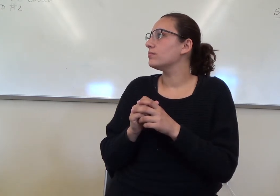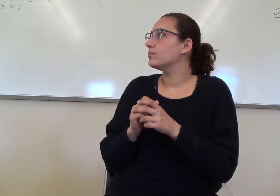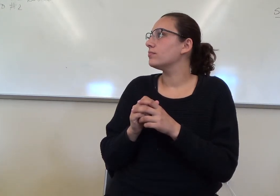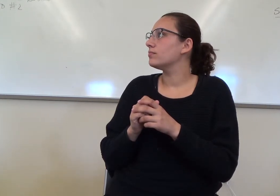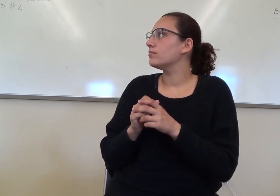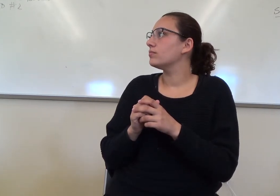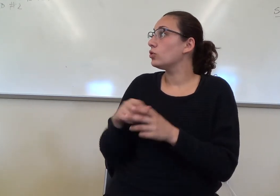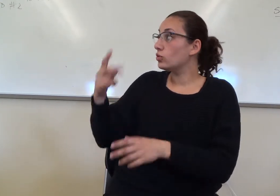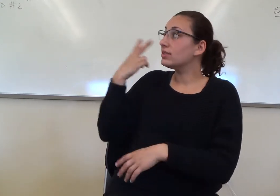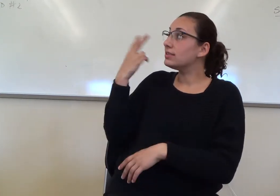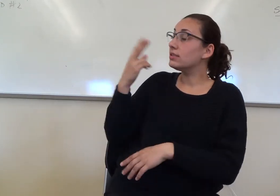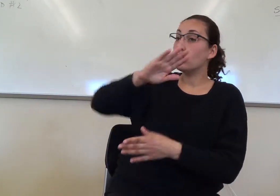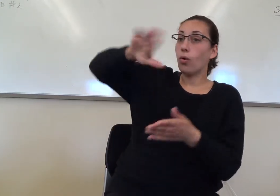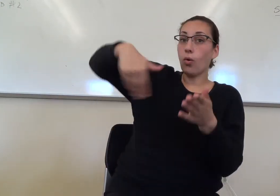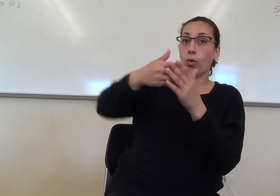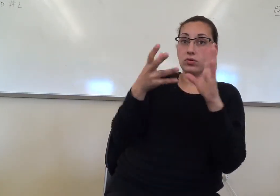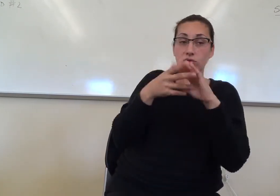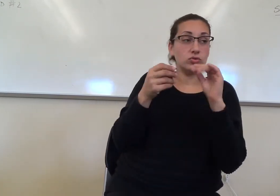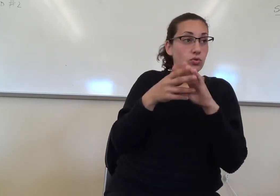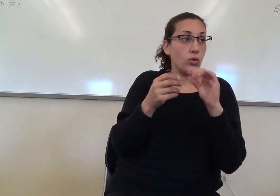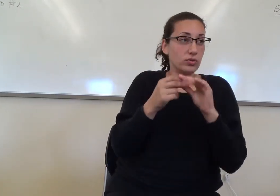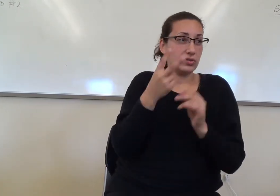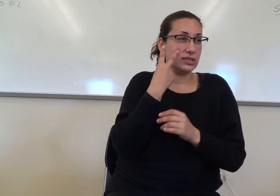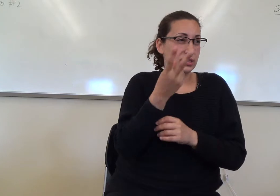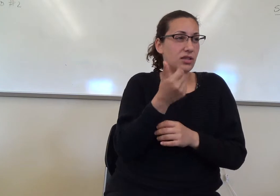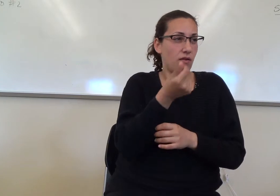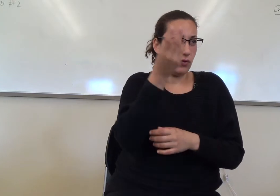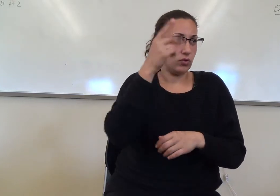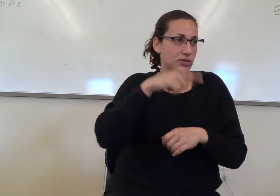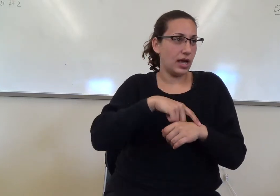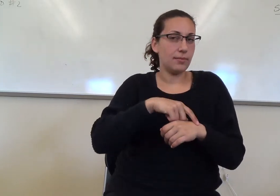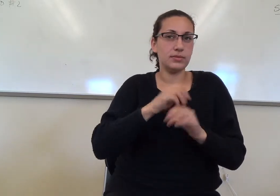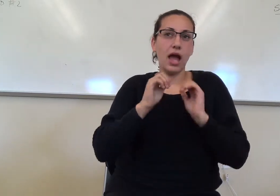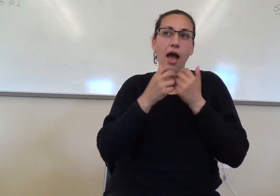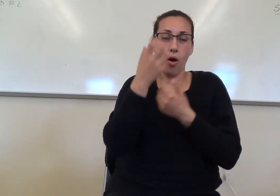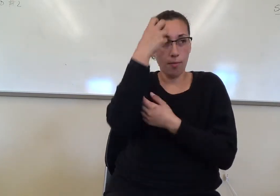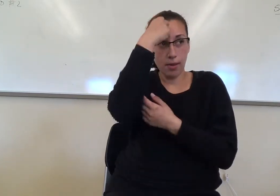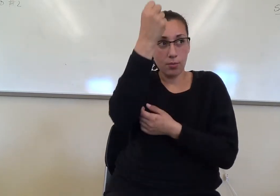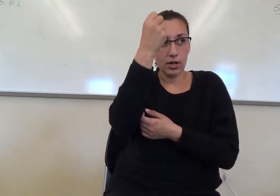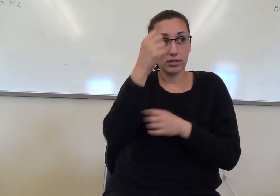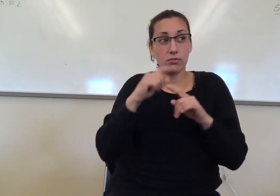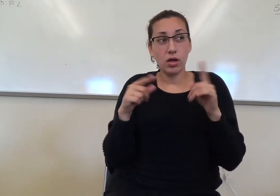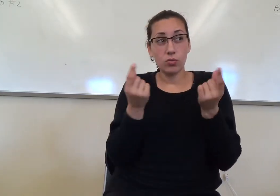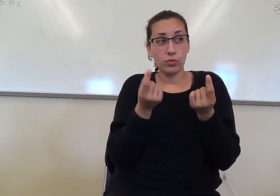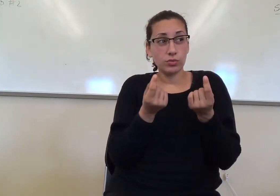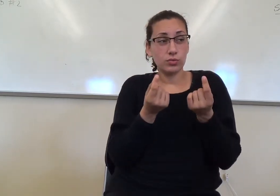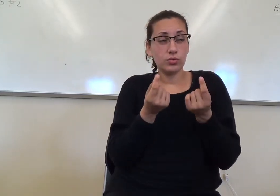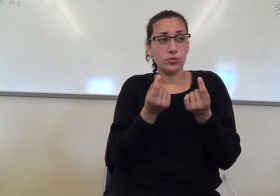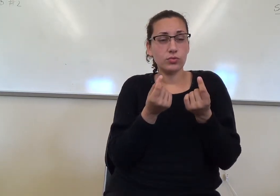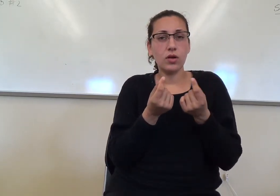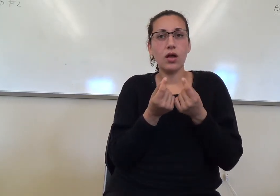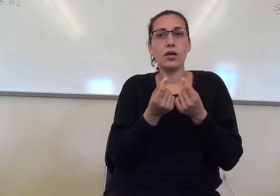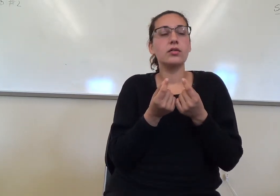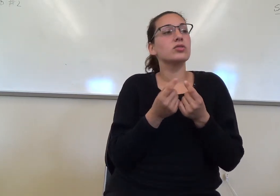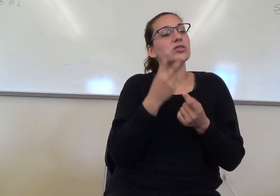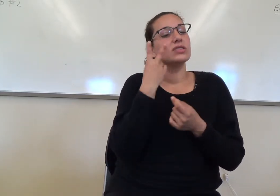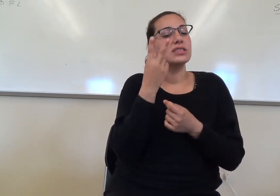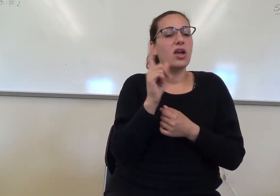throughout. It can be memorized more easily. What you have to do is find connections and then group. This is